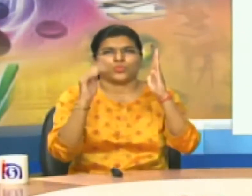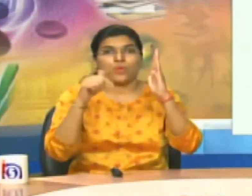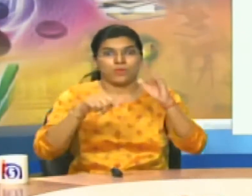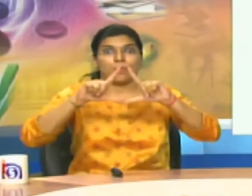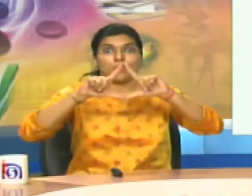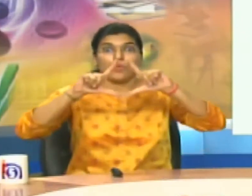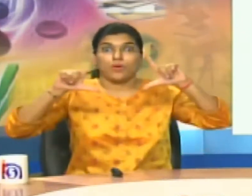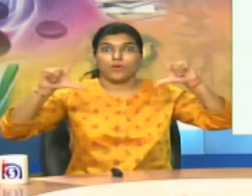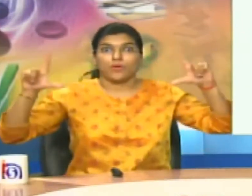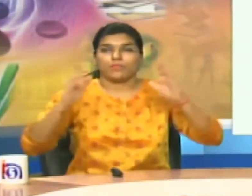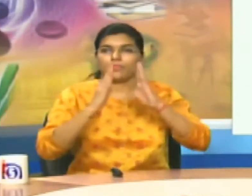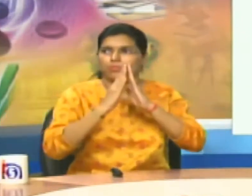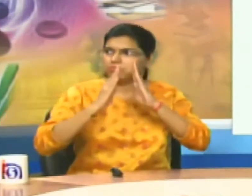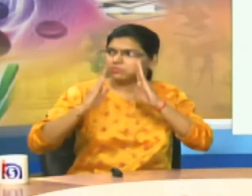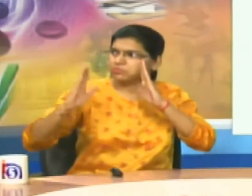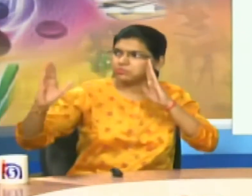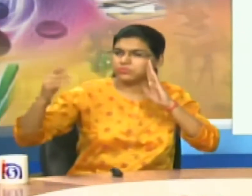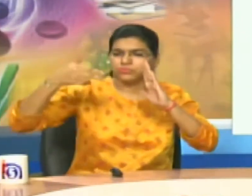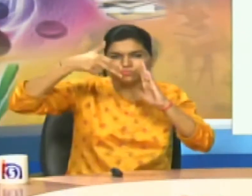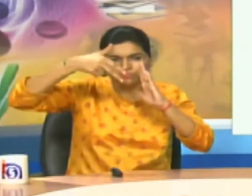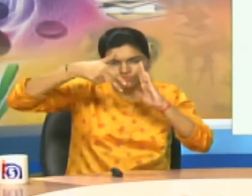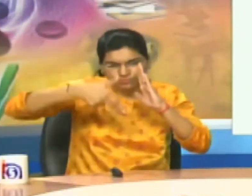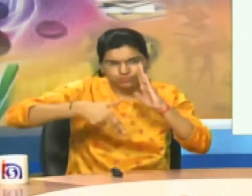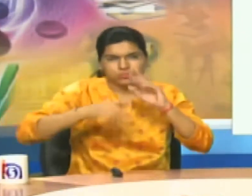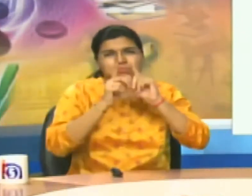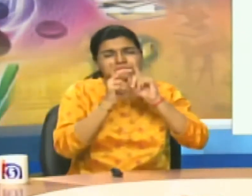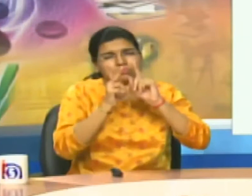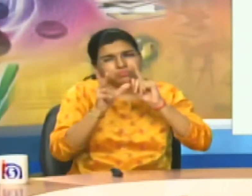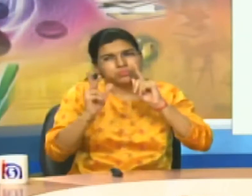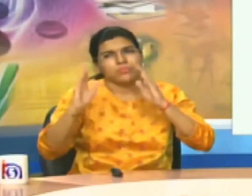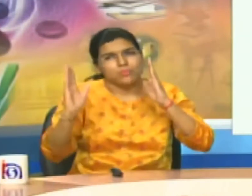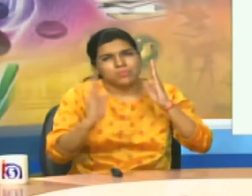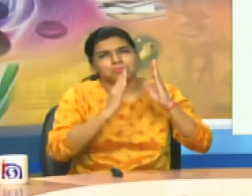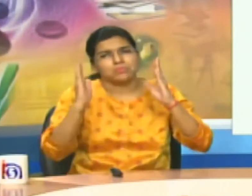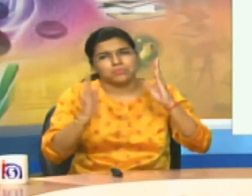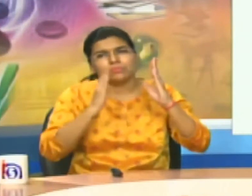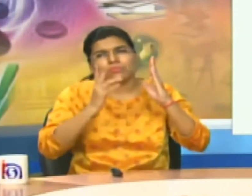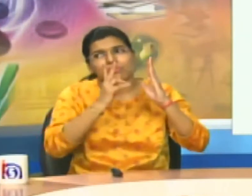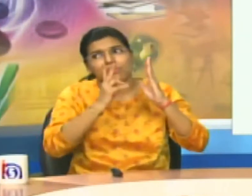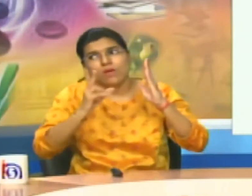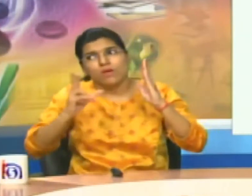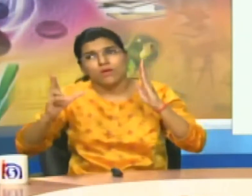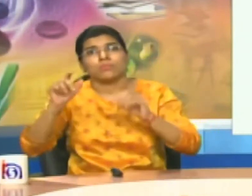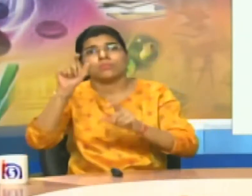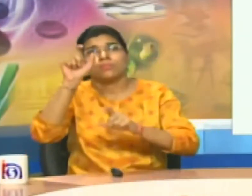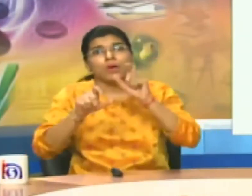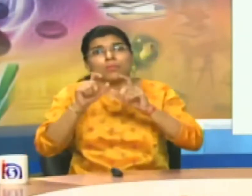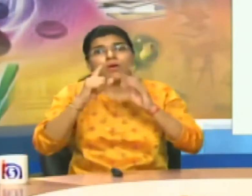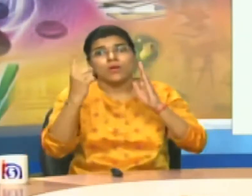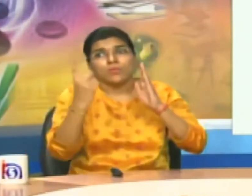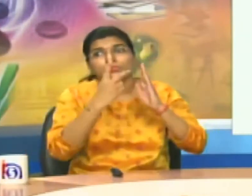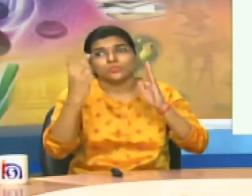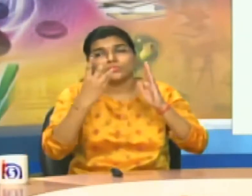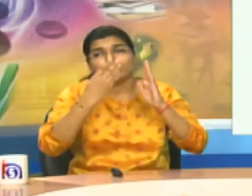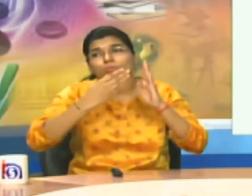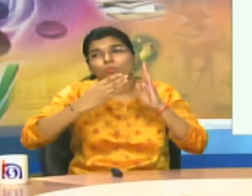Earlier you may have learned about big screen or long screen, or which has